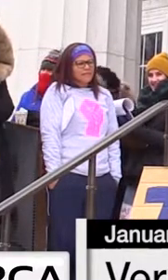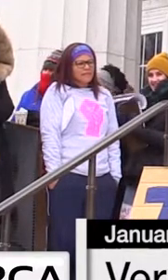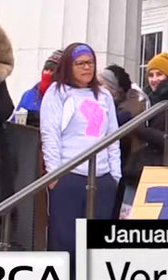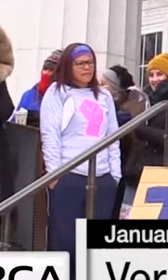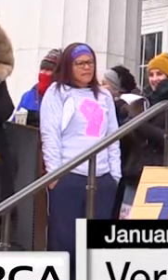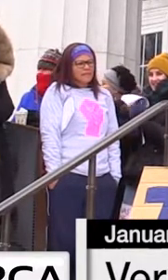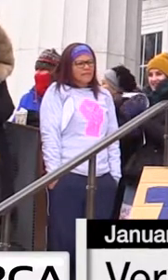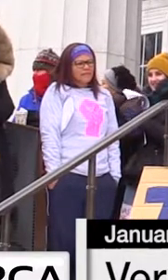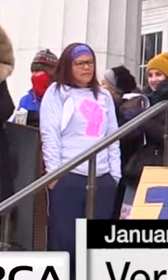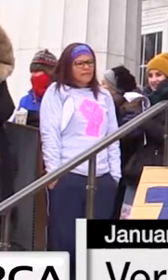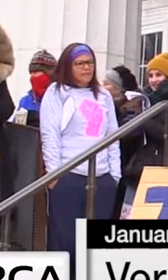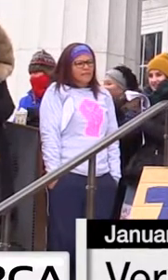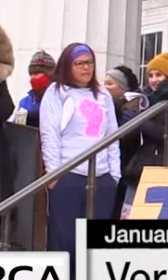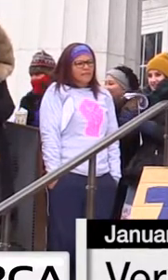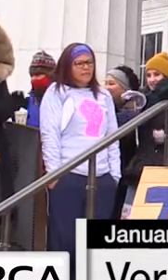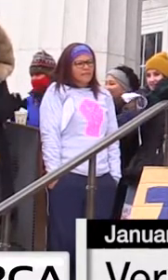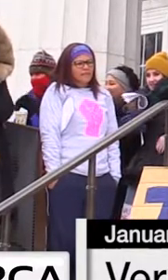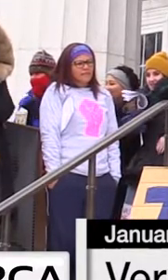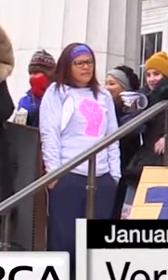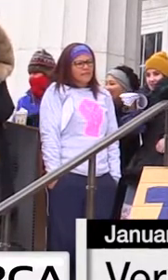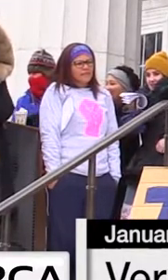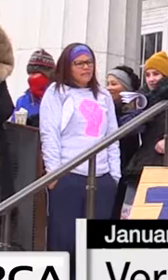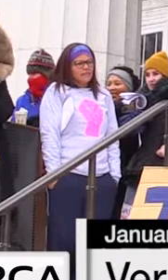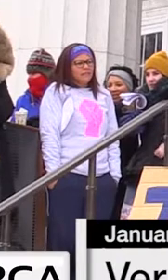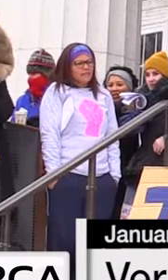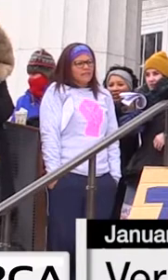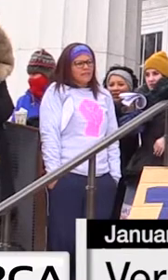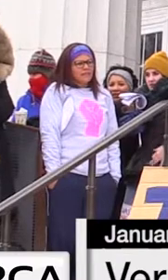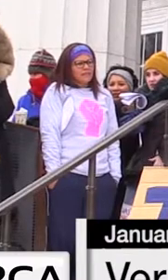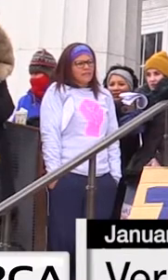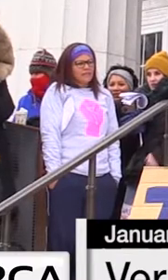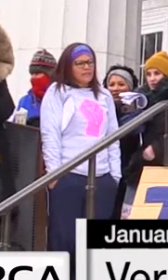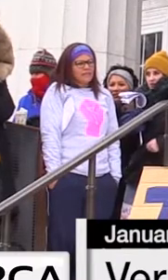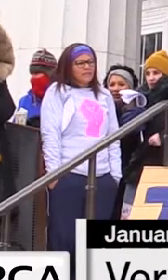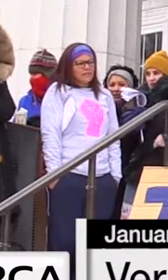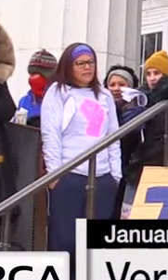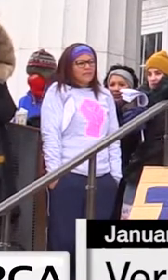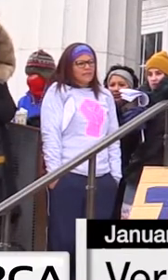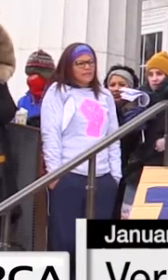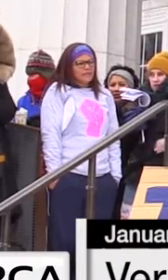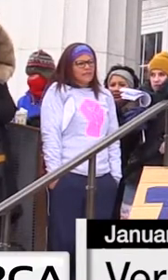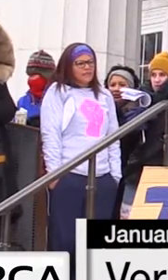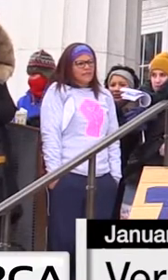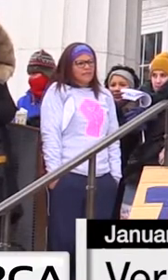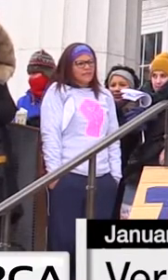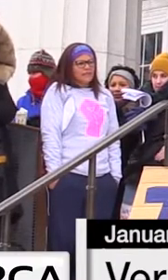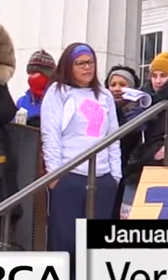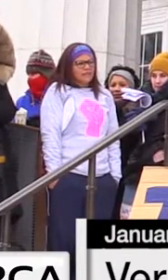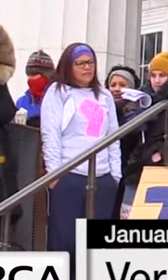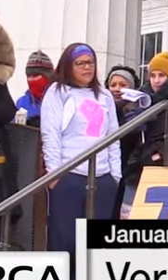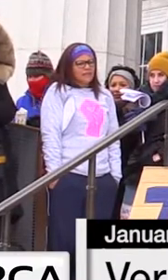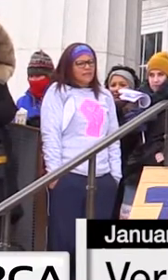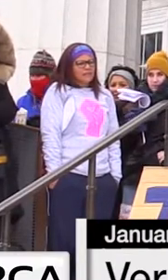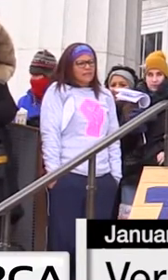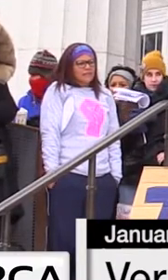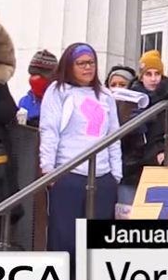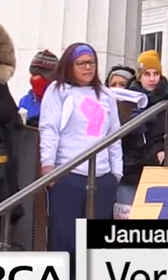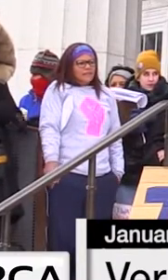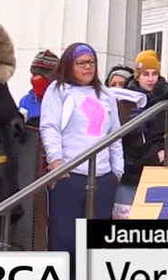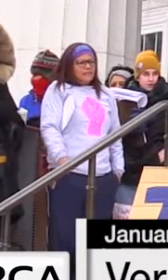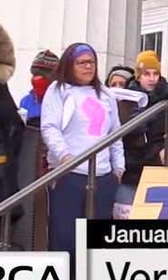me. Vermont is the state that often has shown the rest of the United States where to go and how to get there. Thank